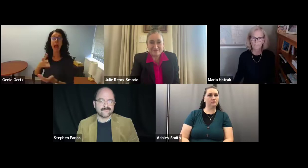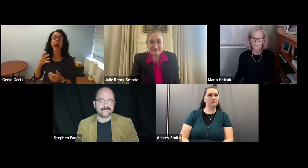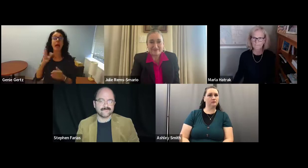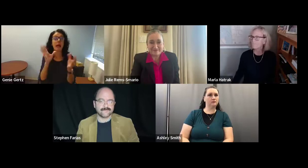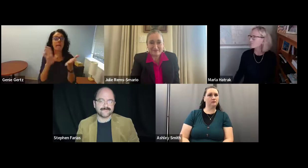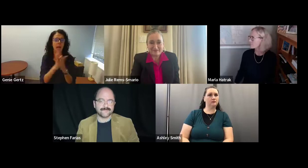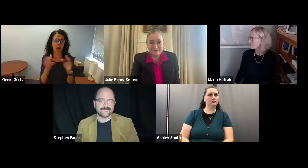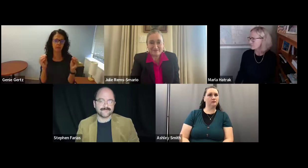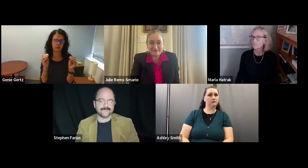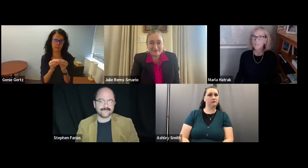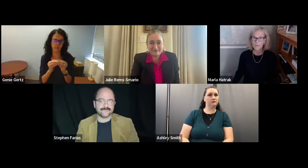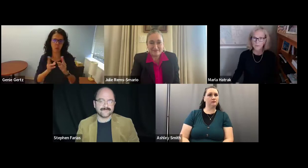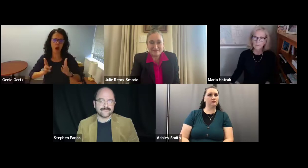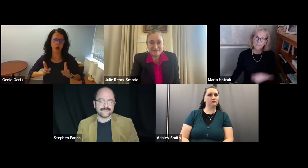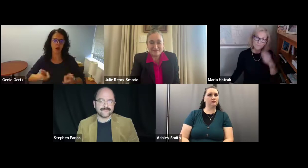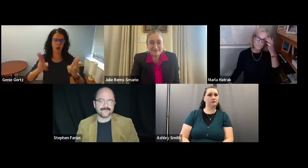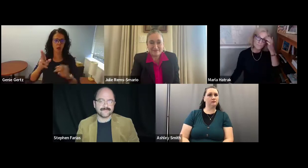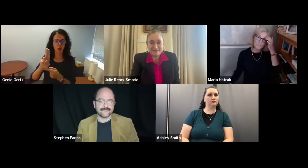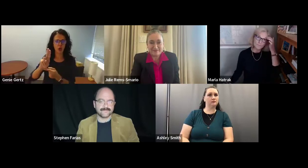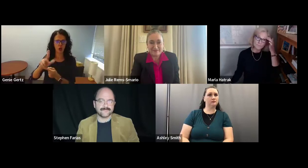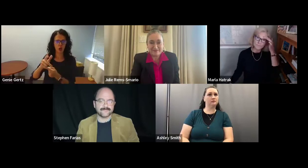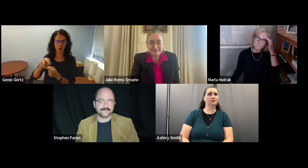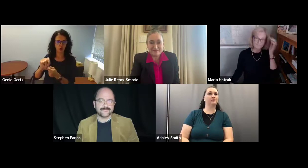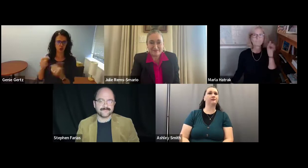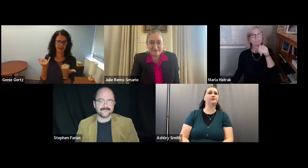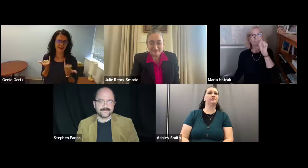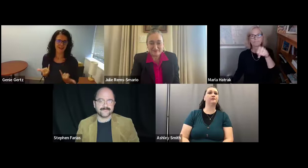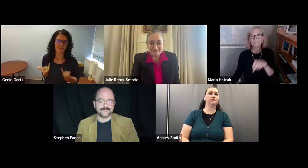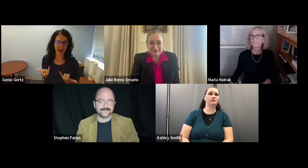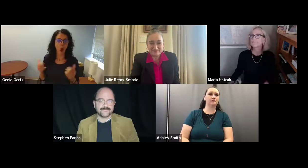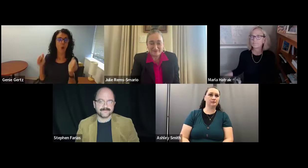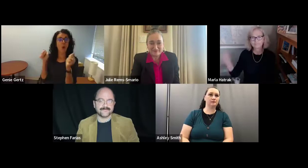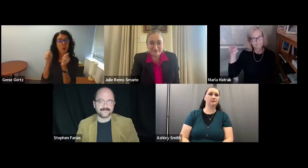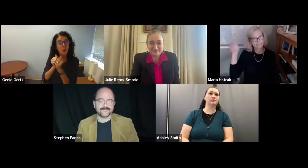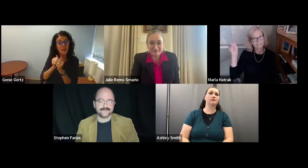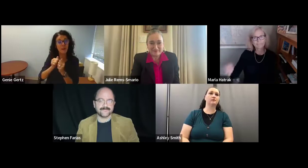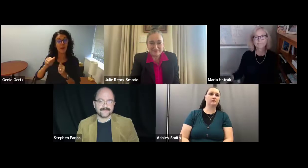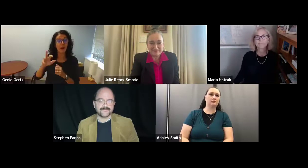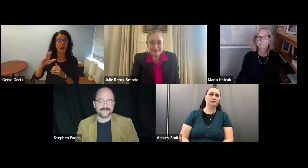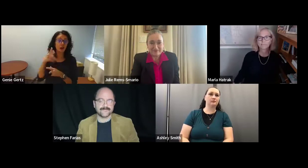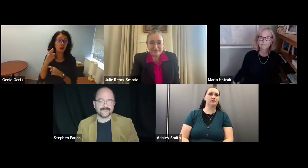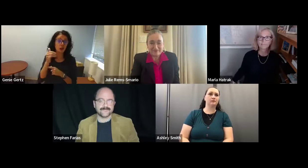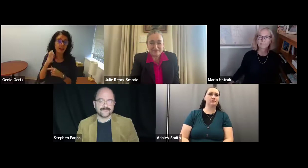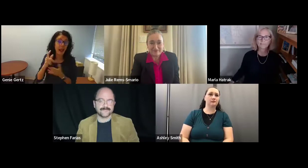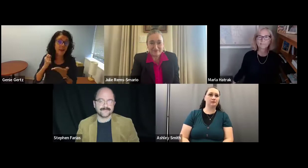in, that was basically something from the past that was carried forward. And then we are in a state now where it's very,